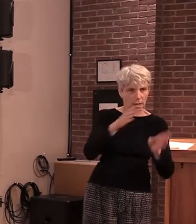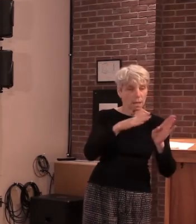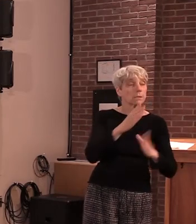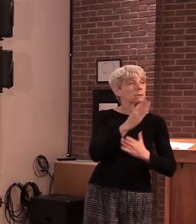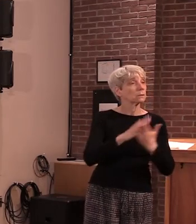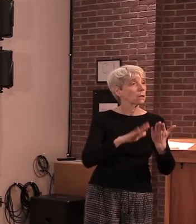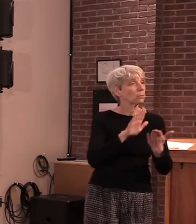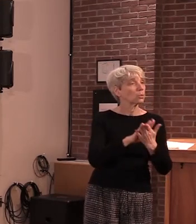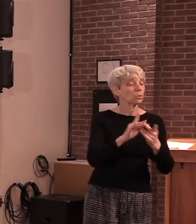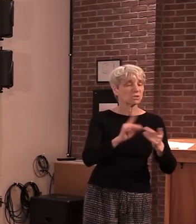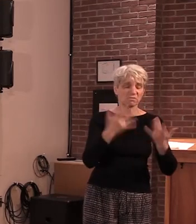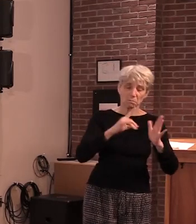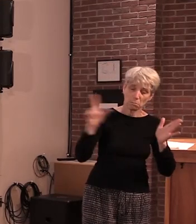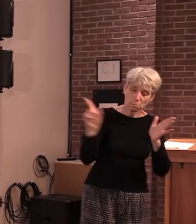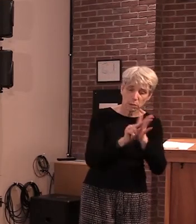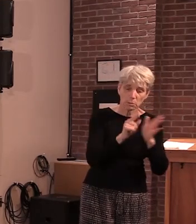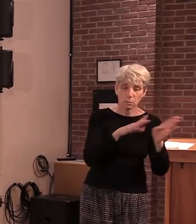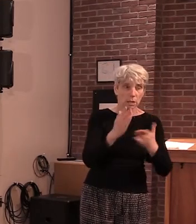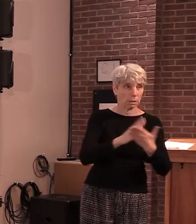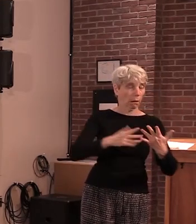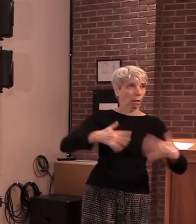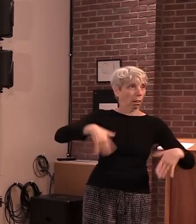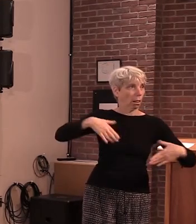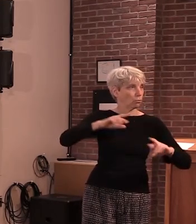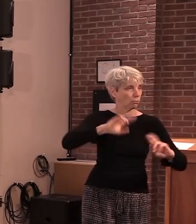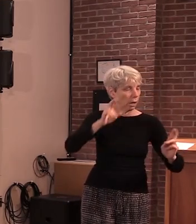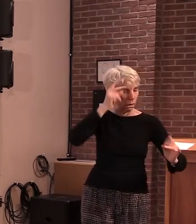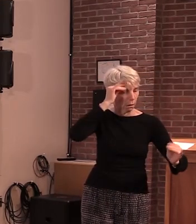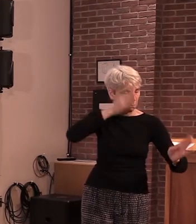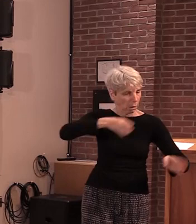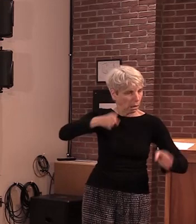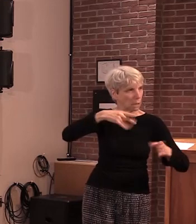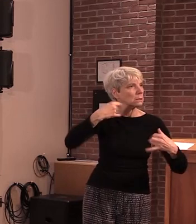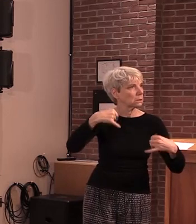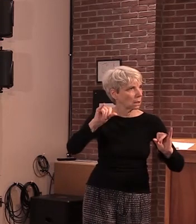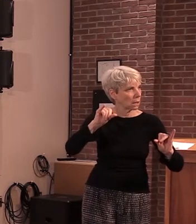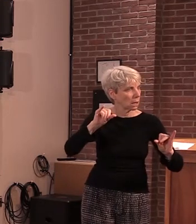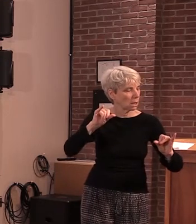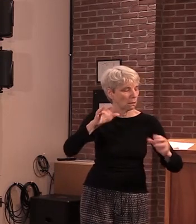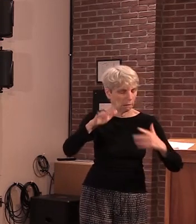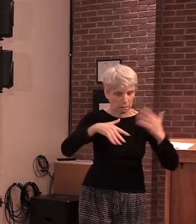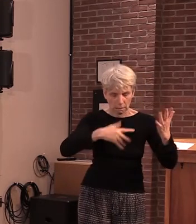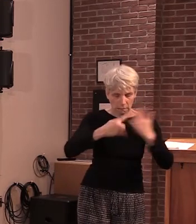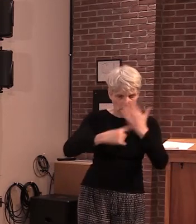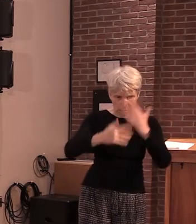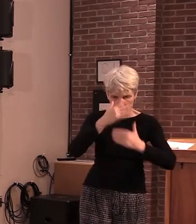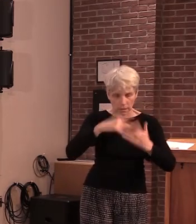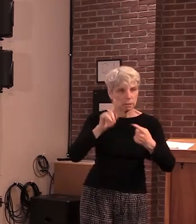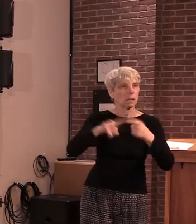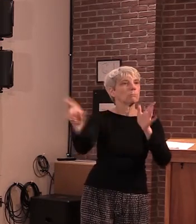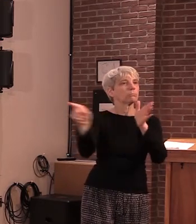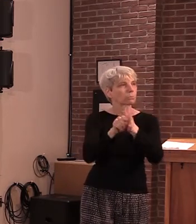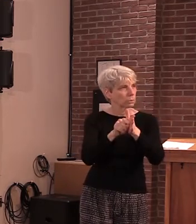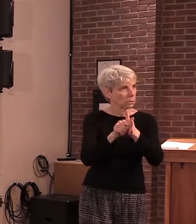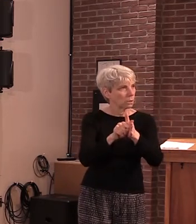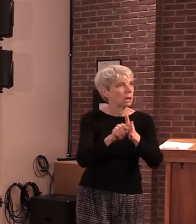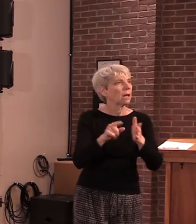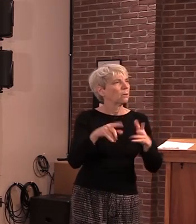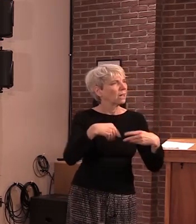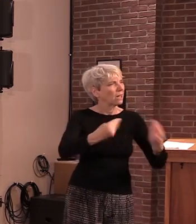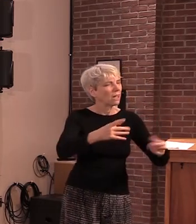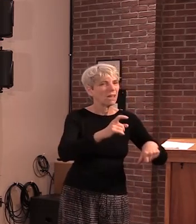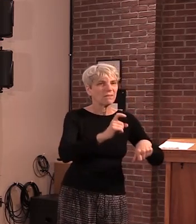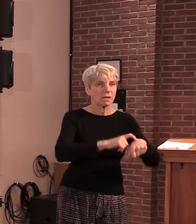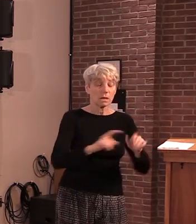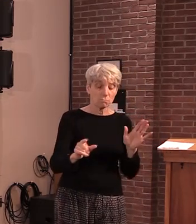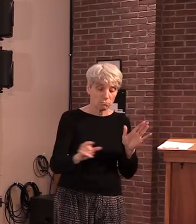stages of publishing our plans, and we know staff will need additional time to work through actually implementing those plans. And I think that's something we're open to